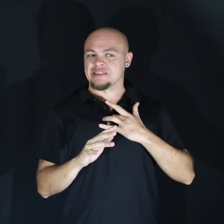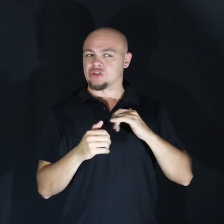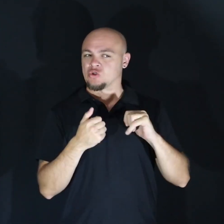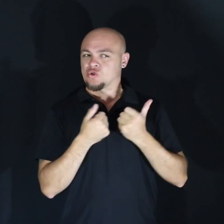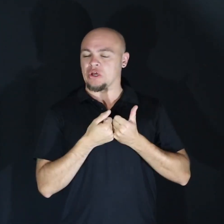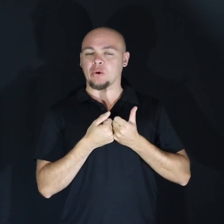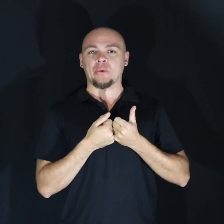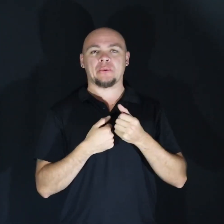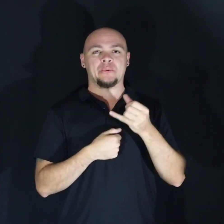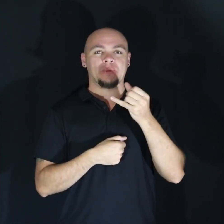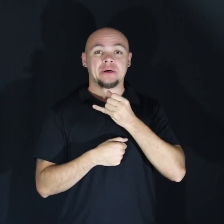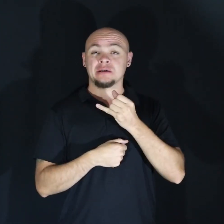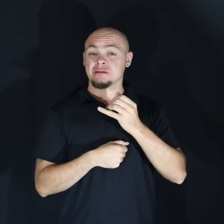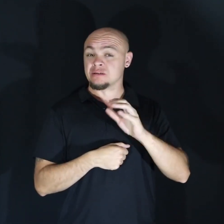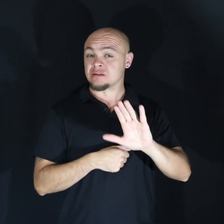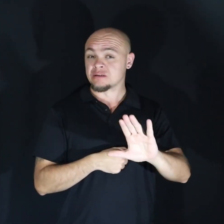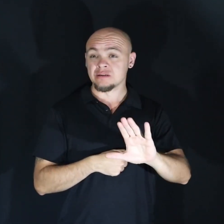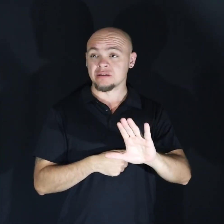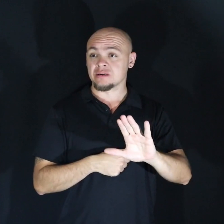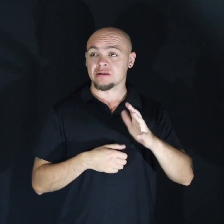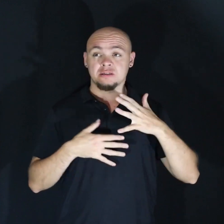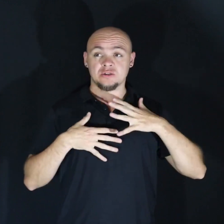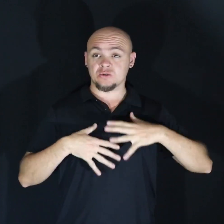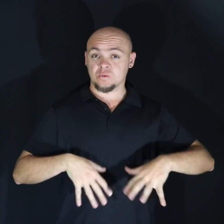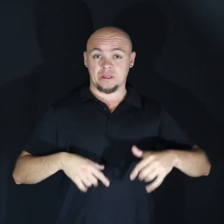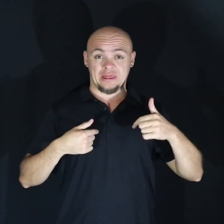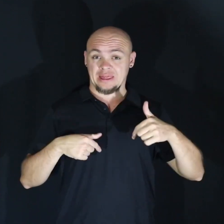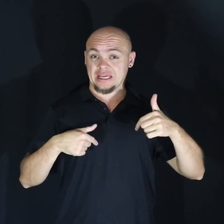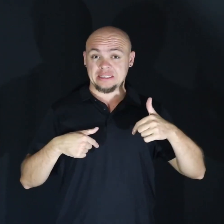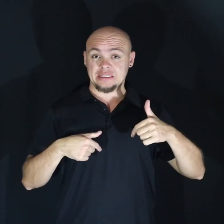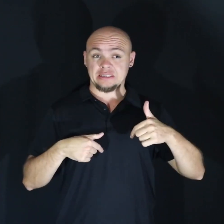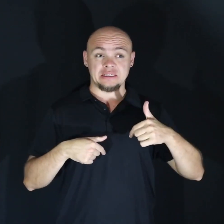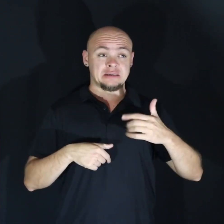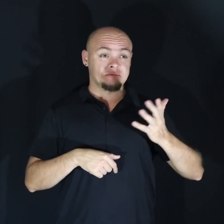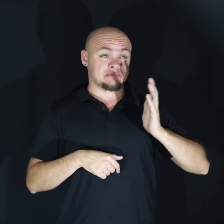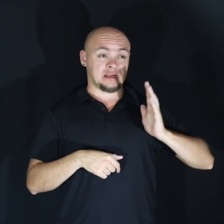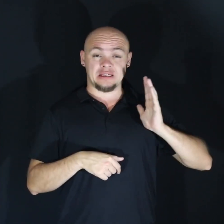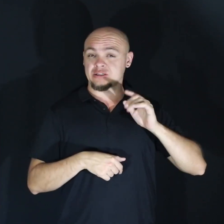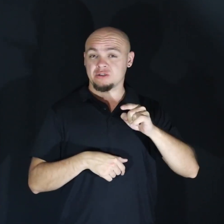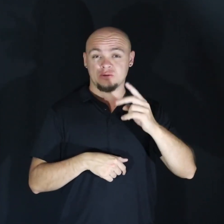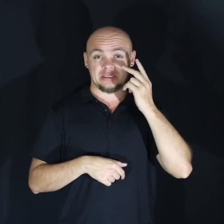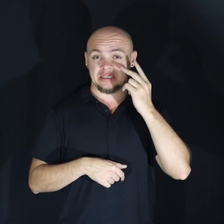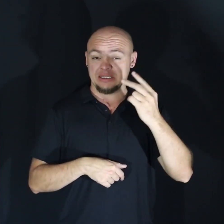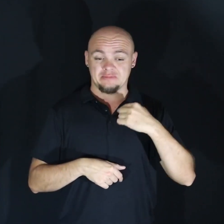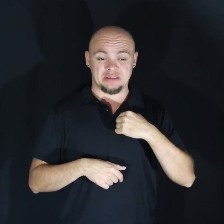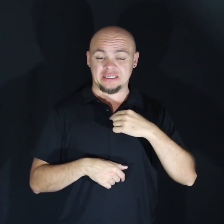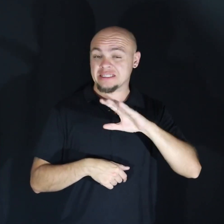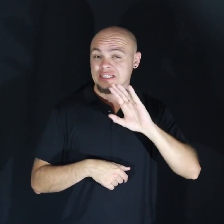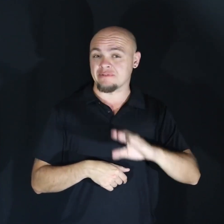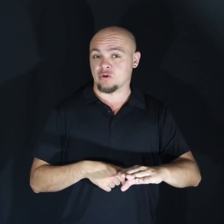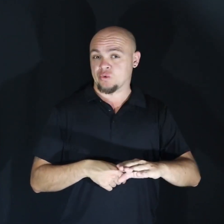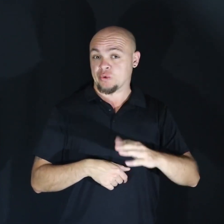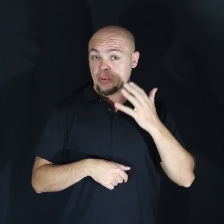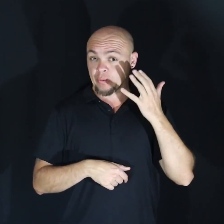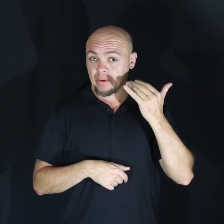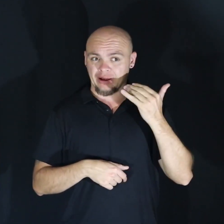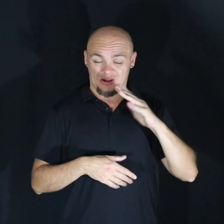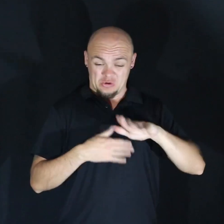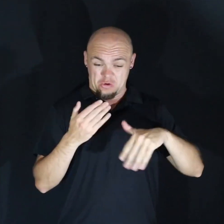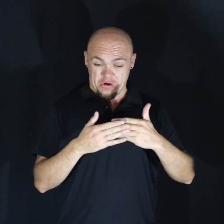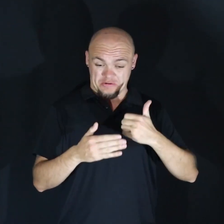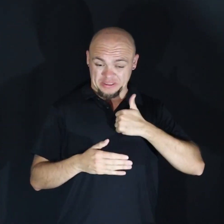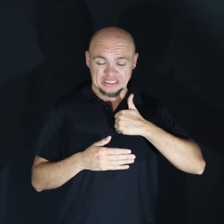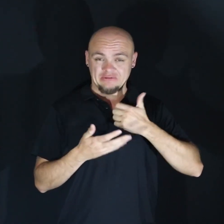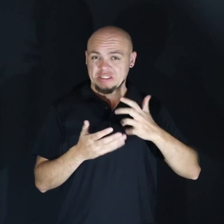At one point in time, you never would have seen me wearing anything like this because I didn't want all of me to be seen. I